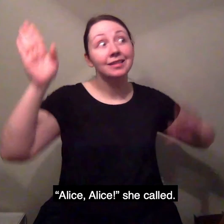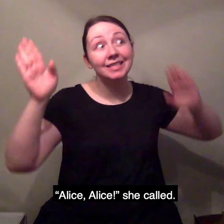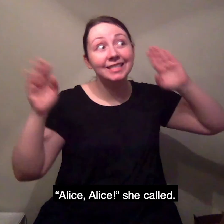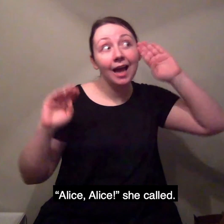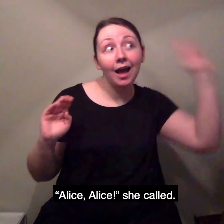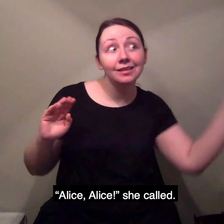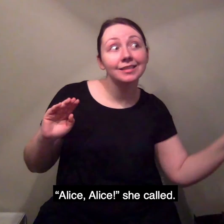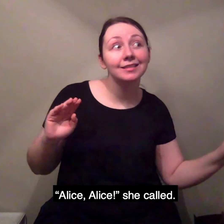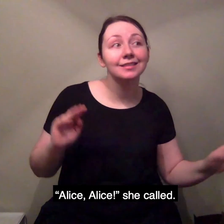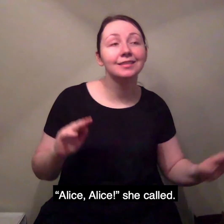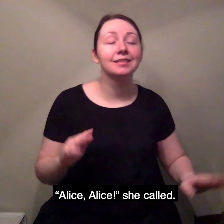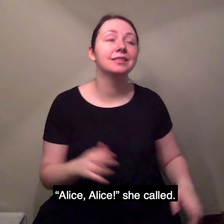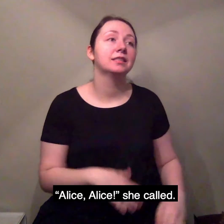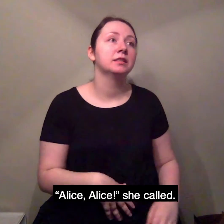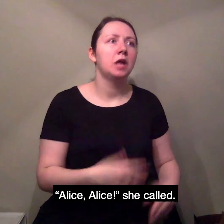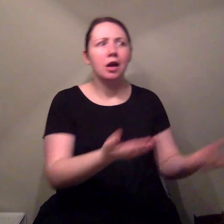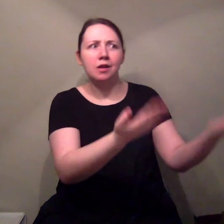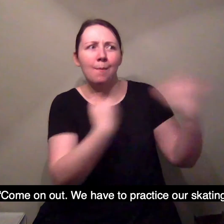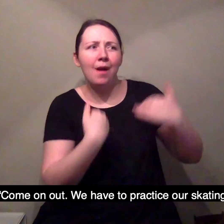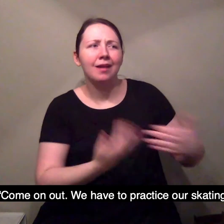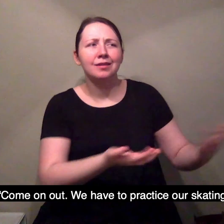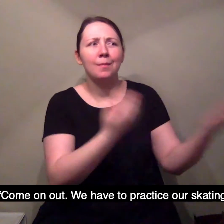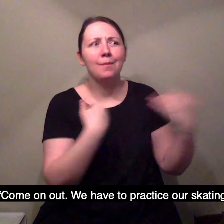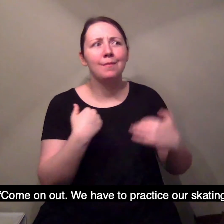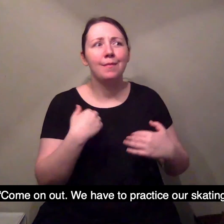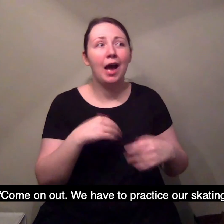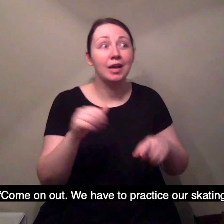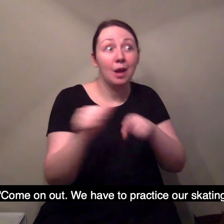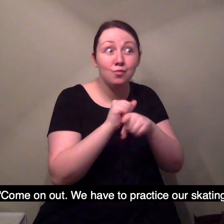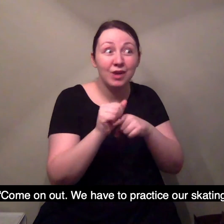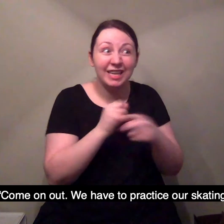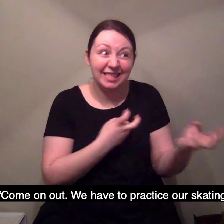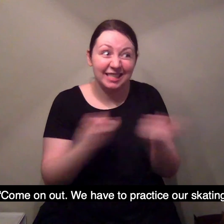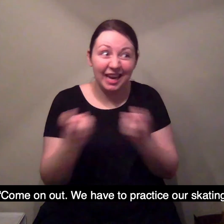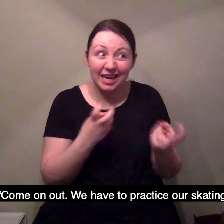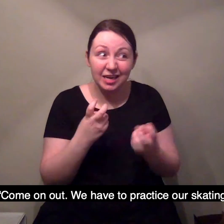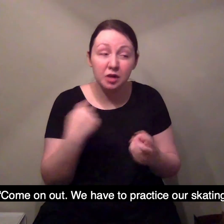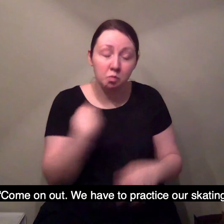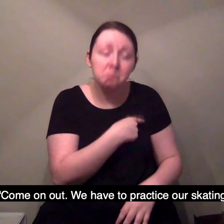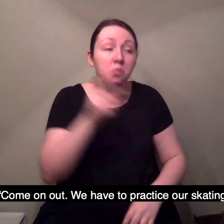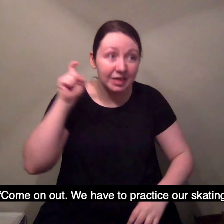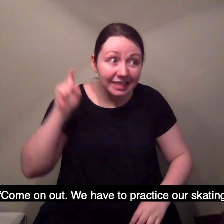"Alice, Alice," she called. "Come on out. We have to practice our skating."